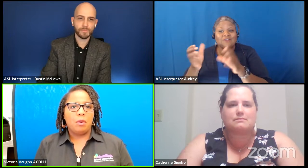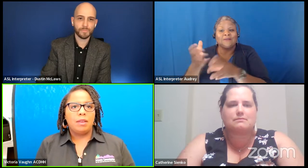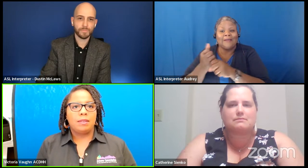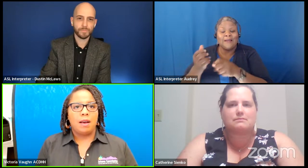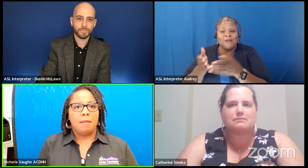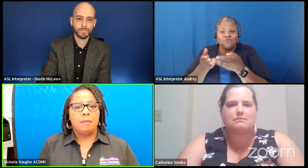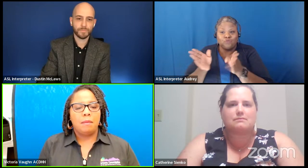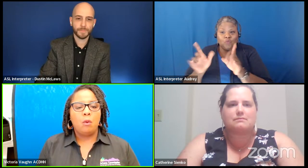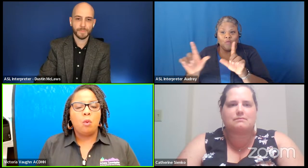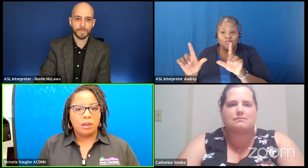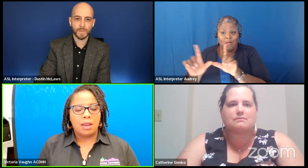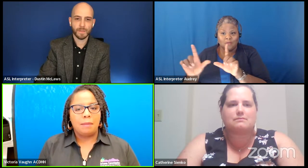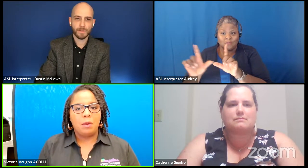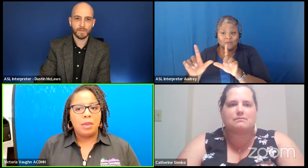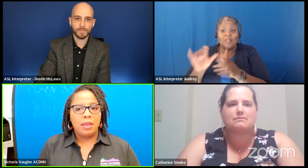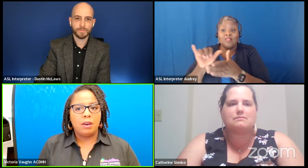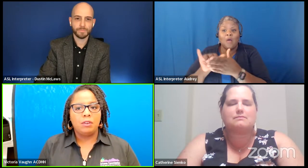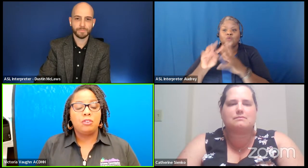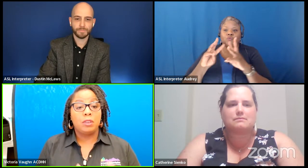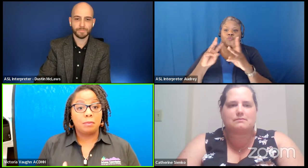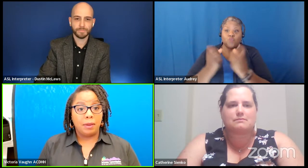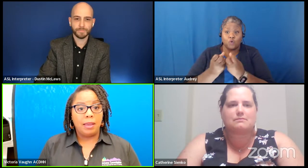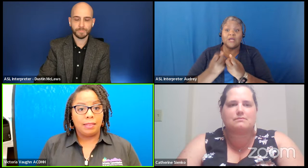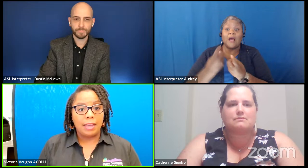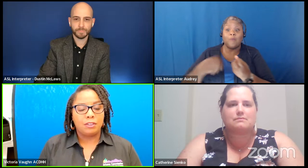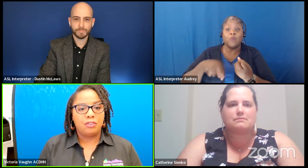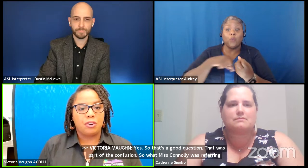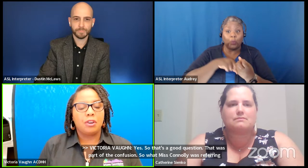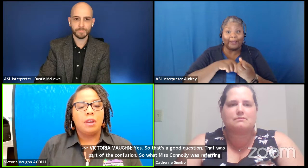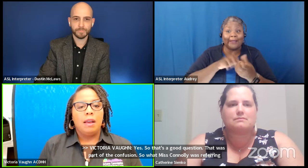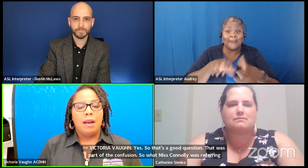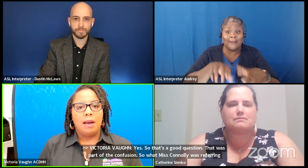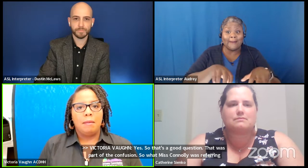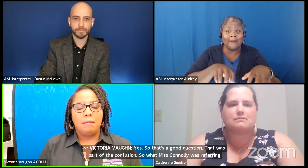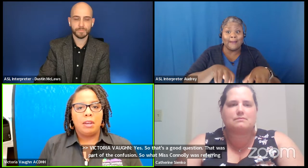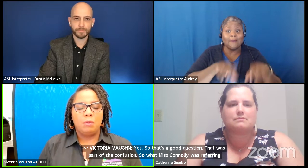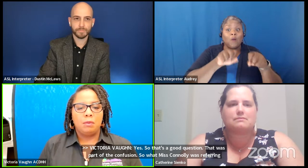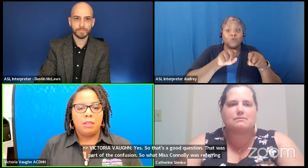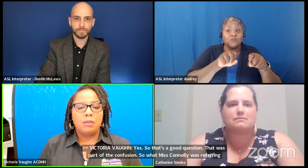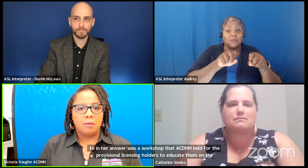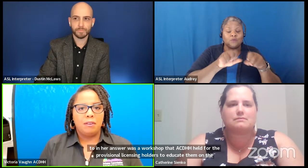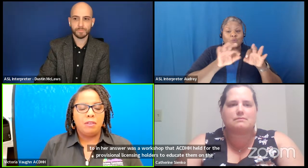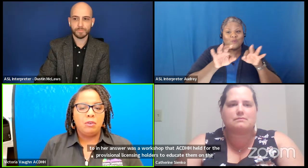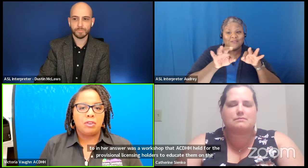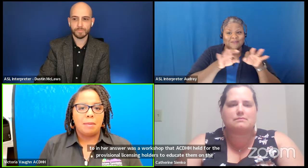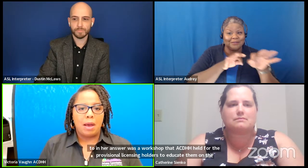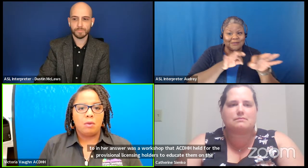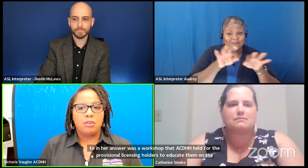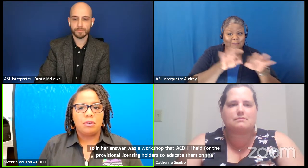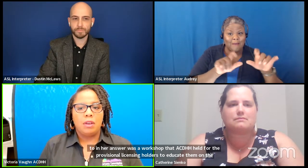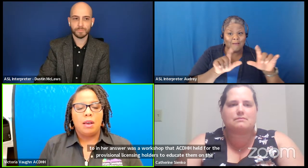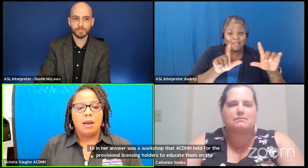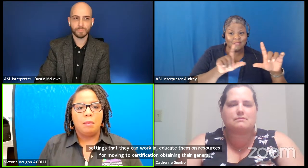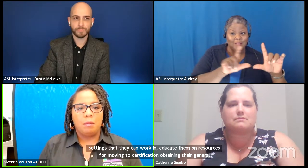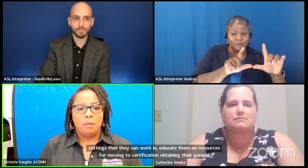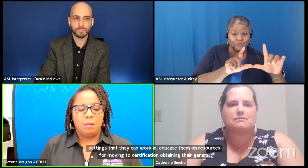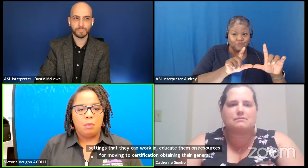So that was a workshop that we held to explain licensure. There was some confusion